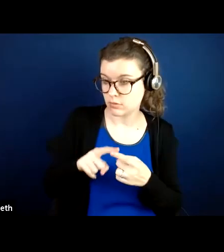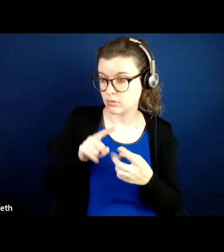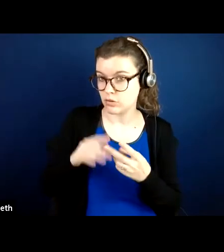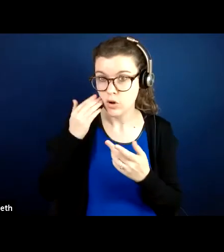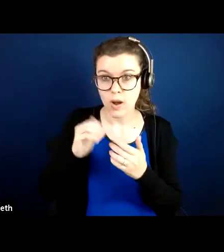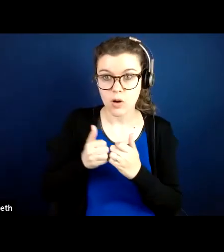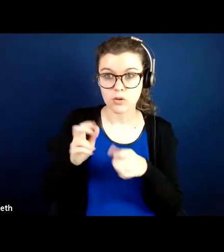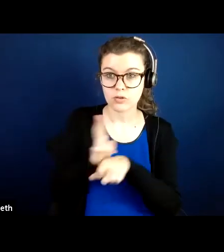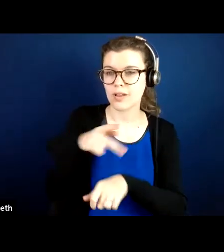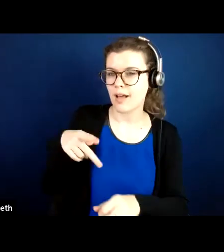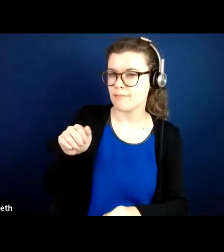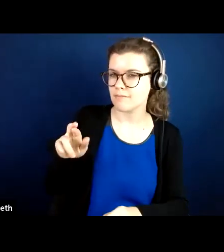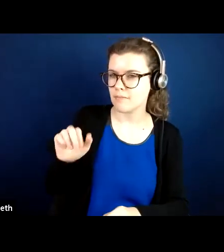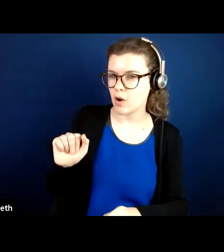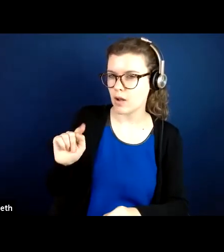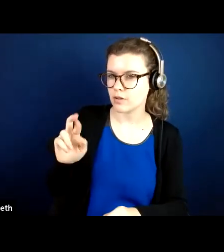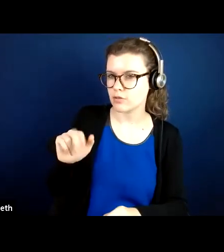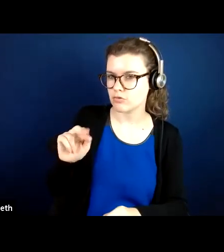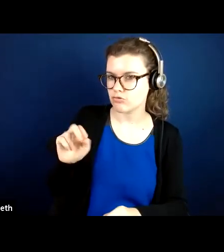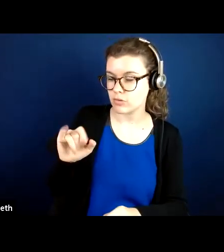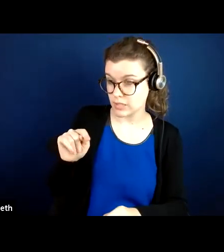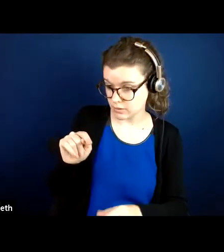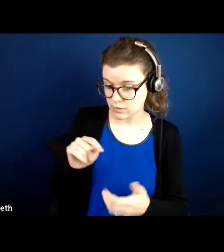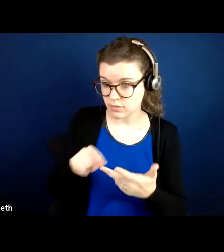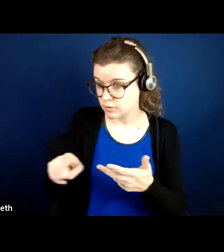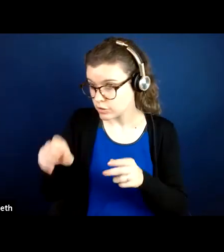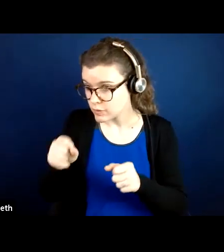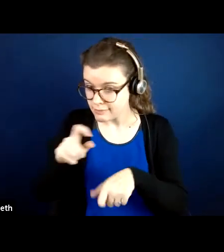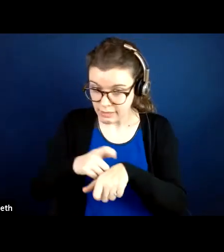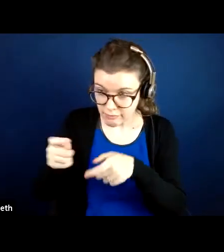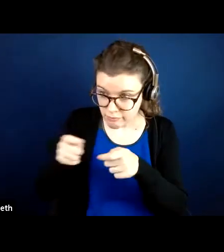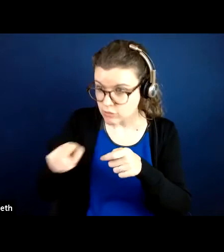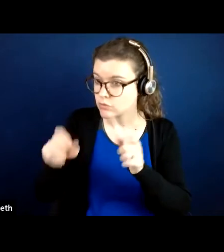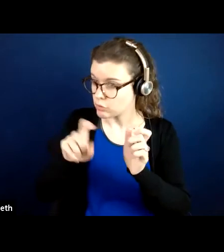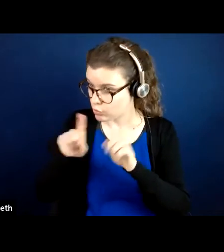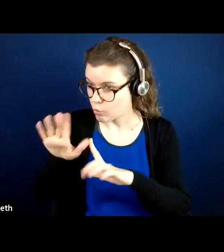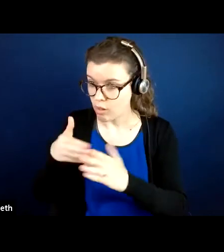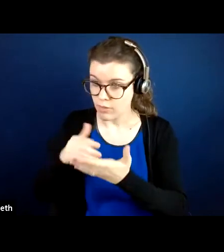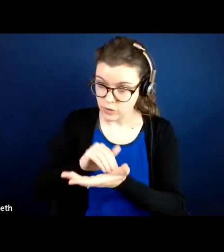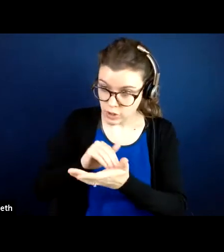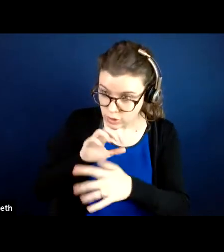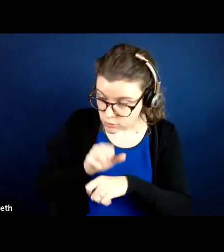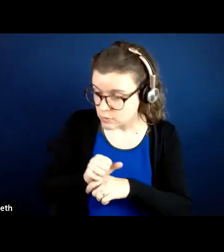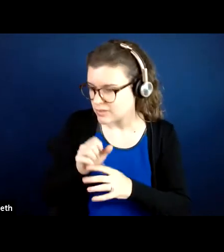paratransit? Can they manage their time so that they're able to make it to all of their doctor's appointments, things like